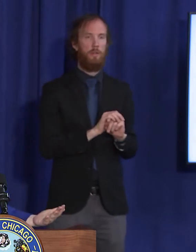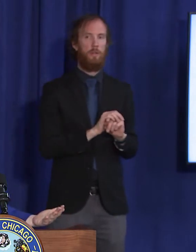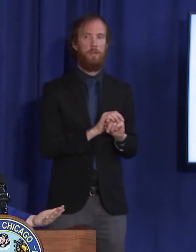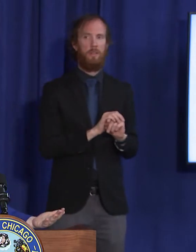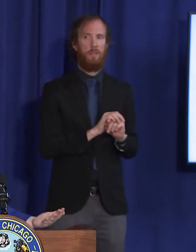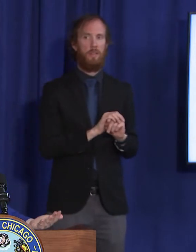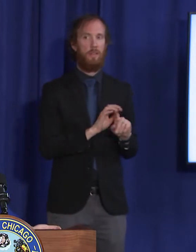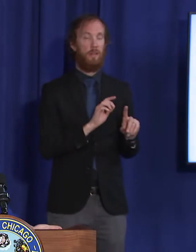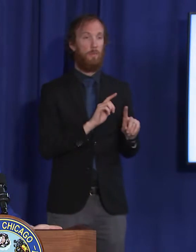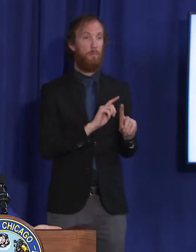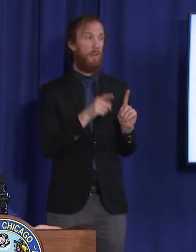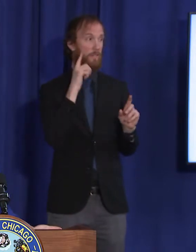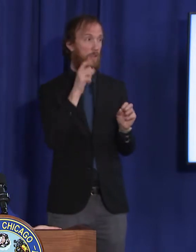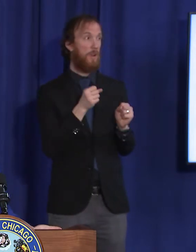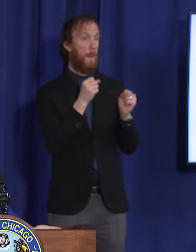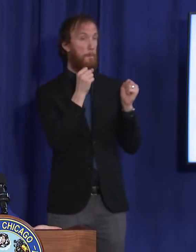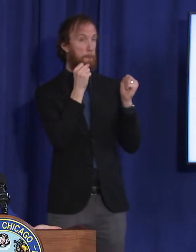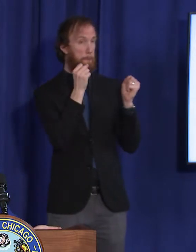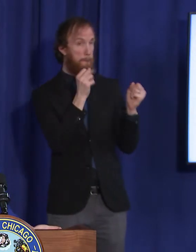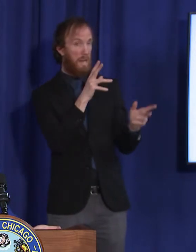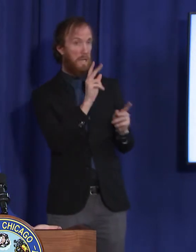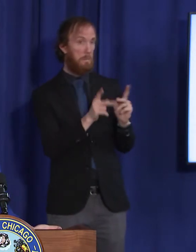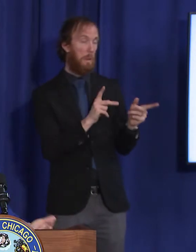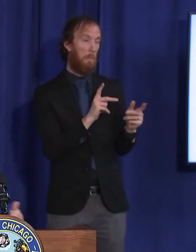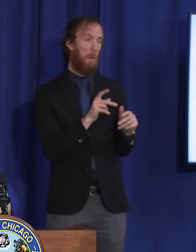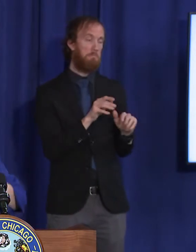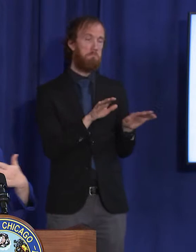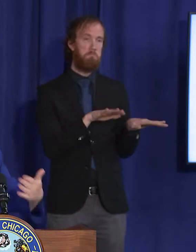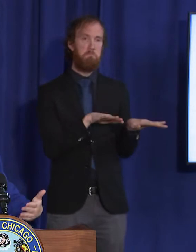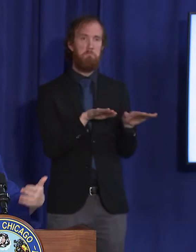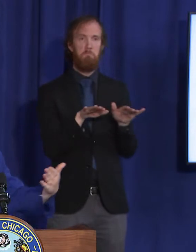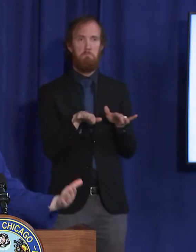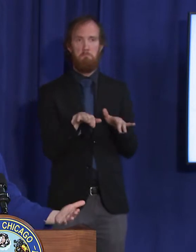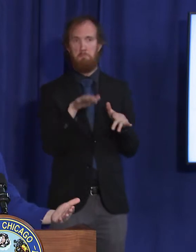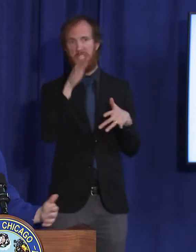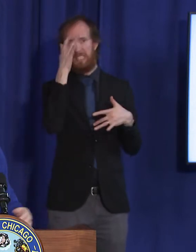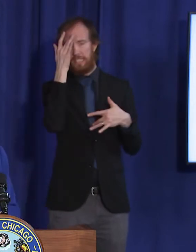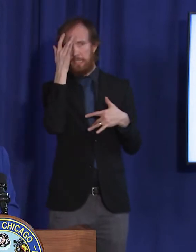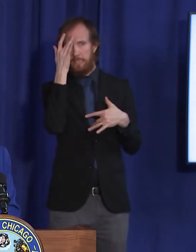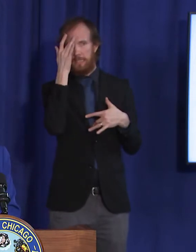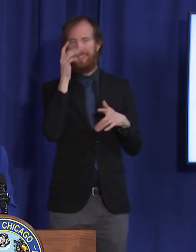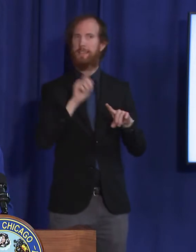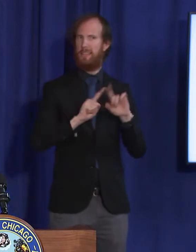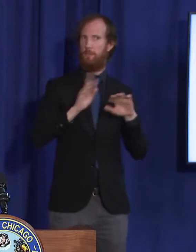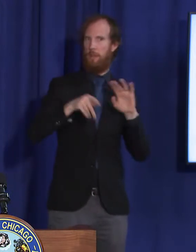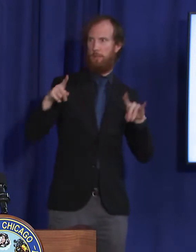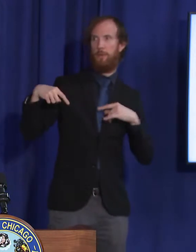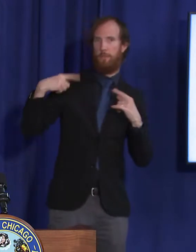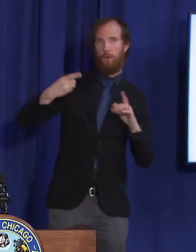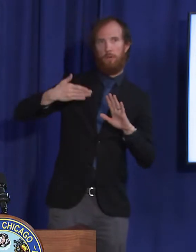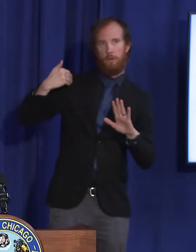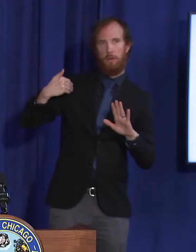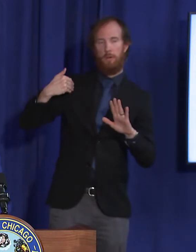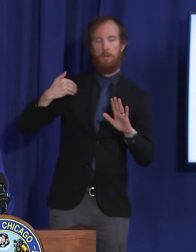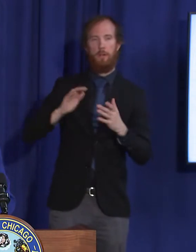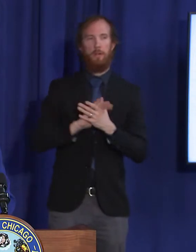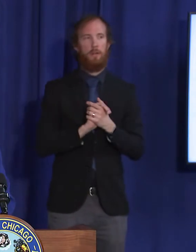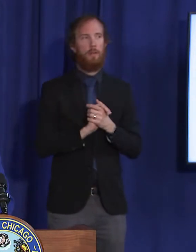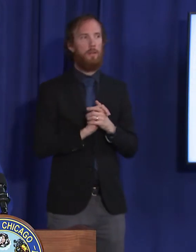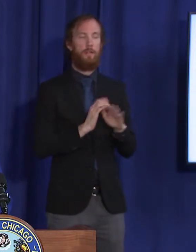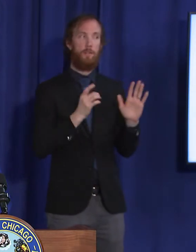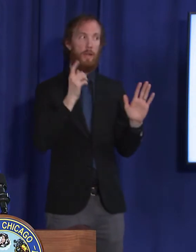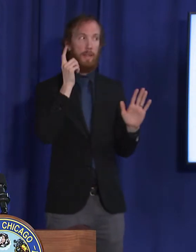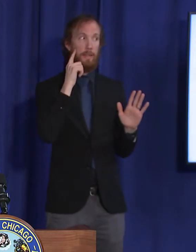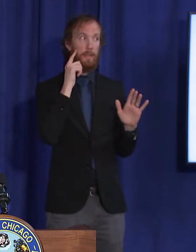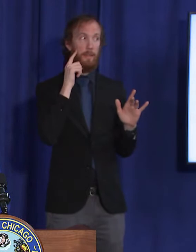great majority of these people, a mild illness, which is different. It's sort of a different pattern in terms of that protection. I'd say the